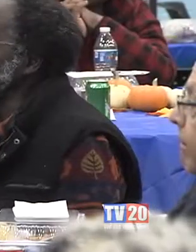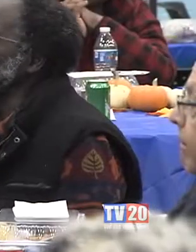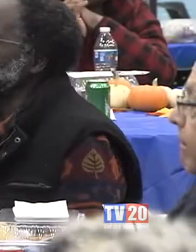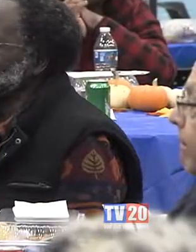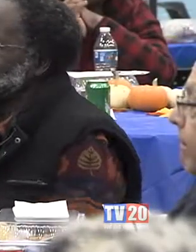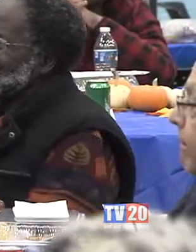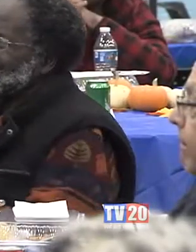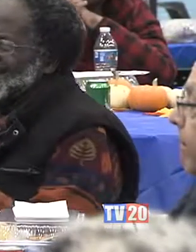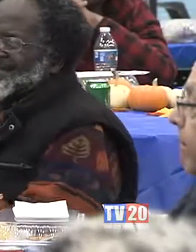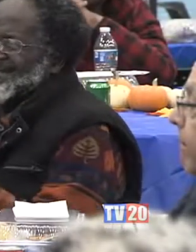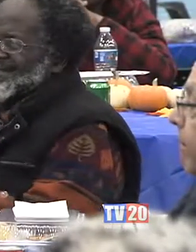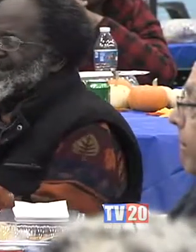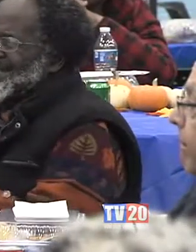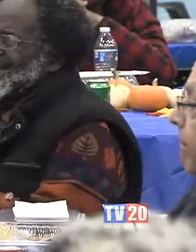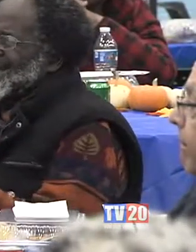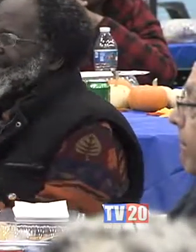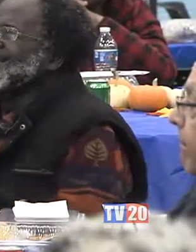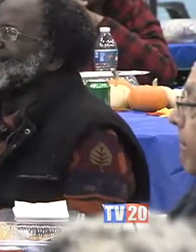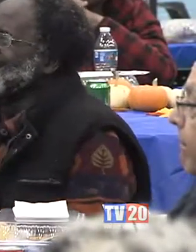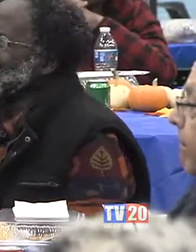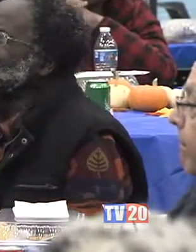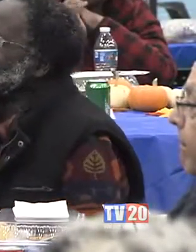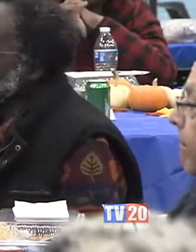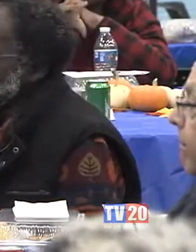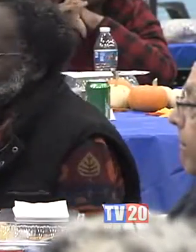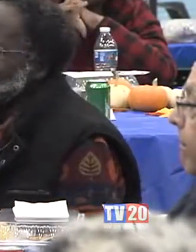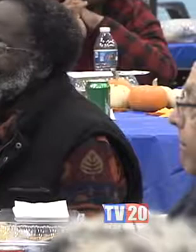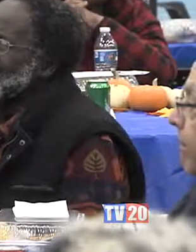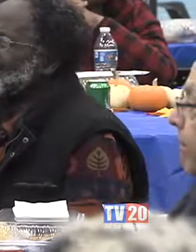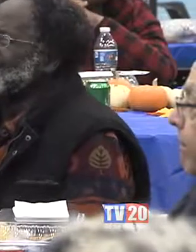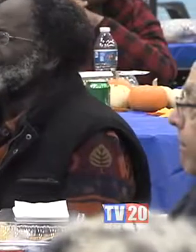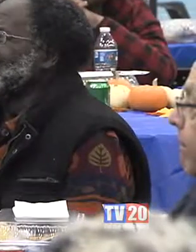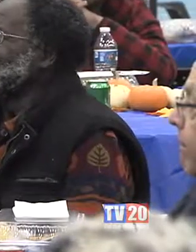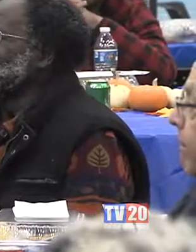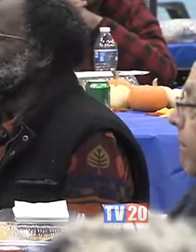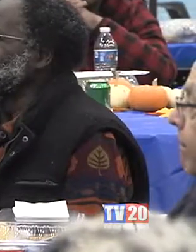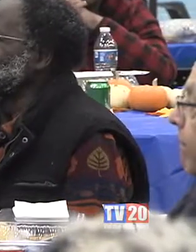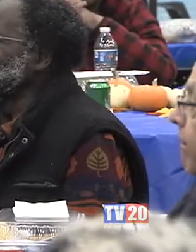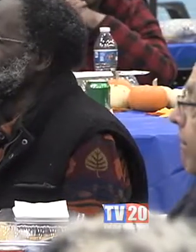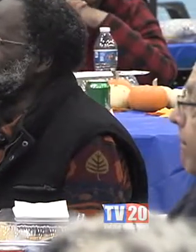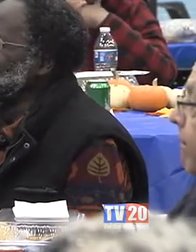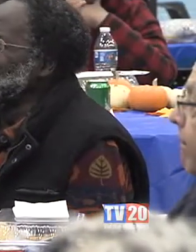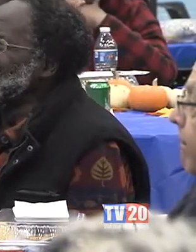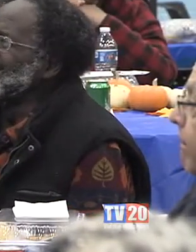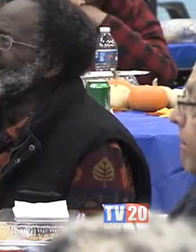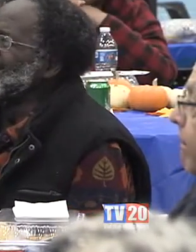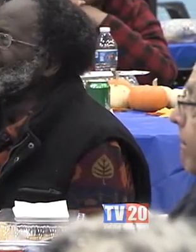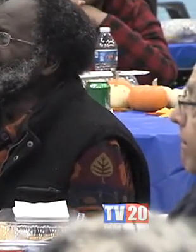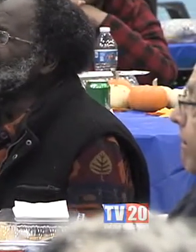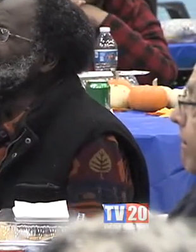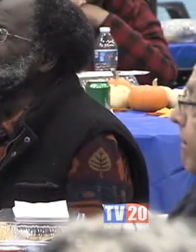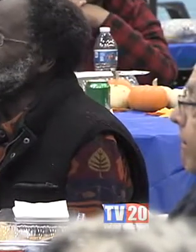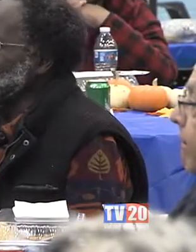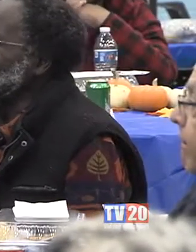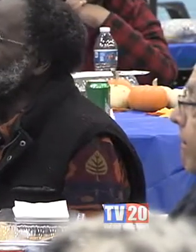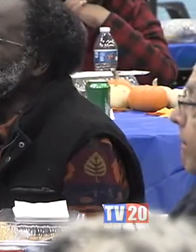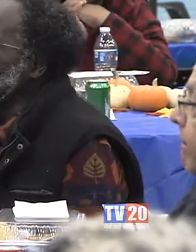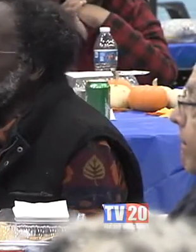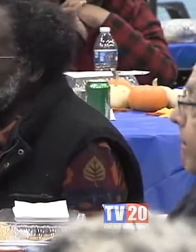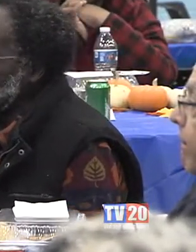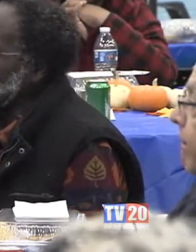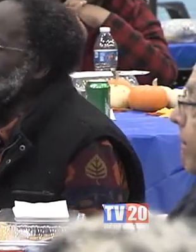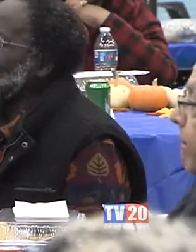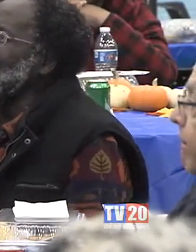country. Right. So he's Bantu. Right. So when I see him, we exchange greetings